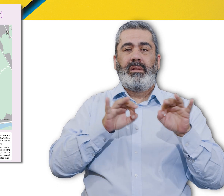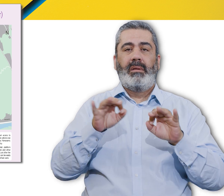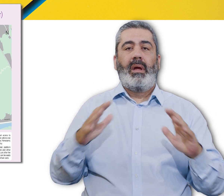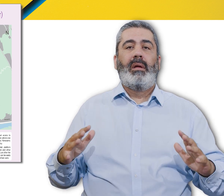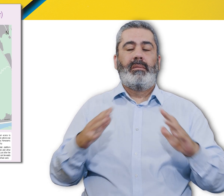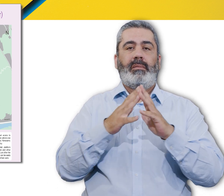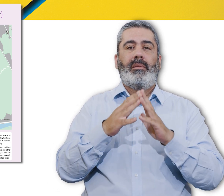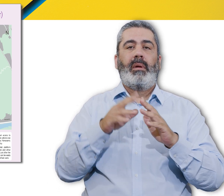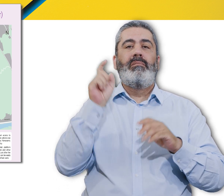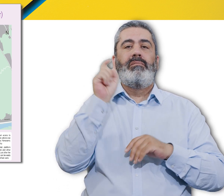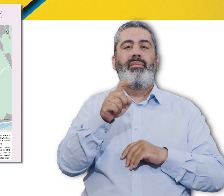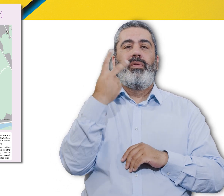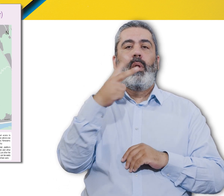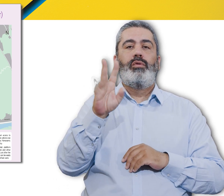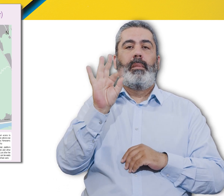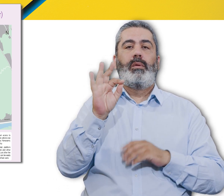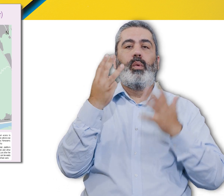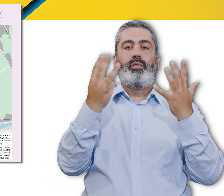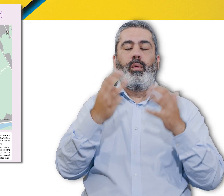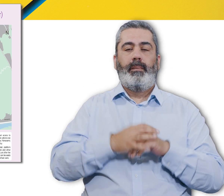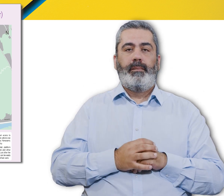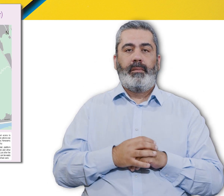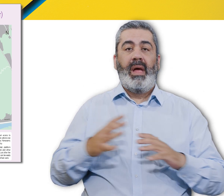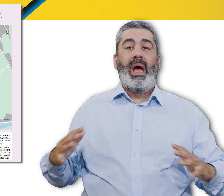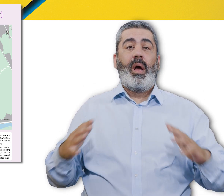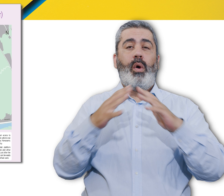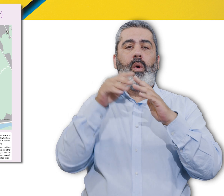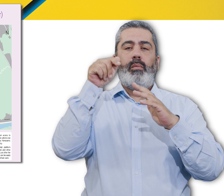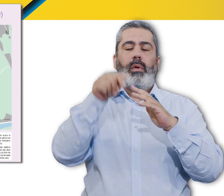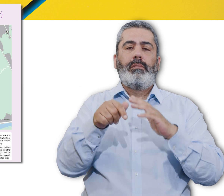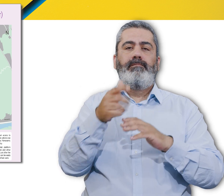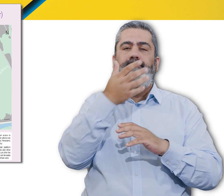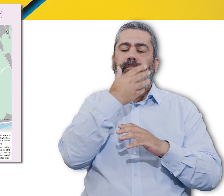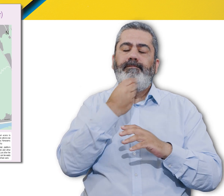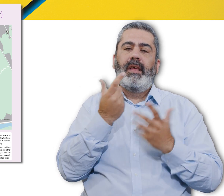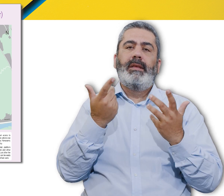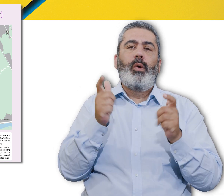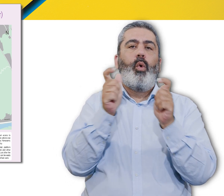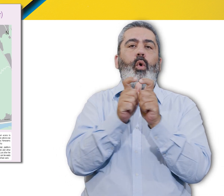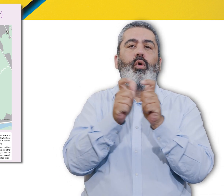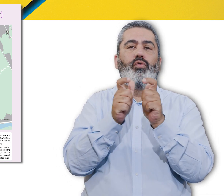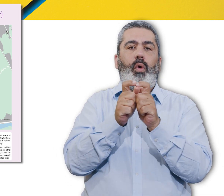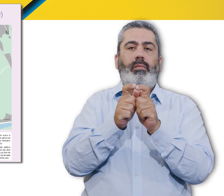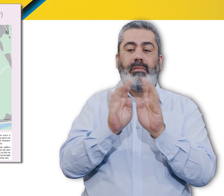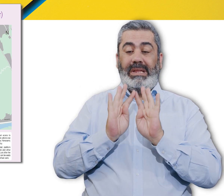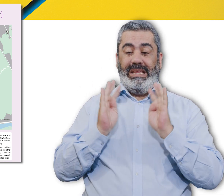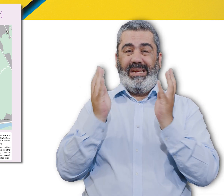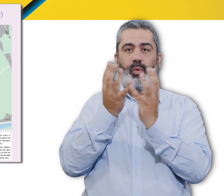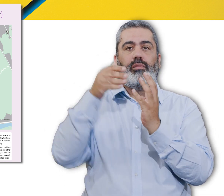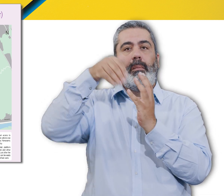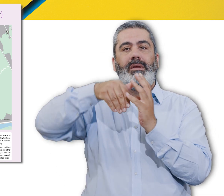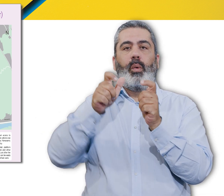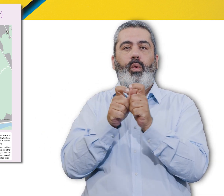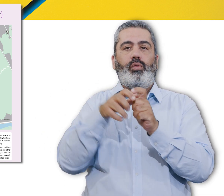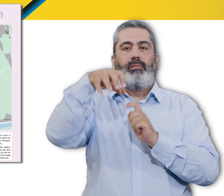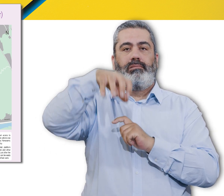15. St. Michael Church. Acropolis. Point C on the map number 258.